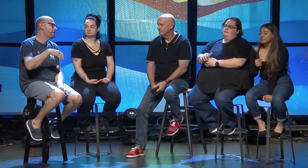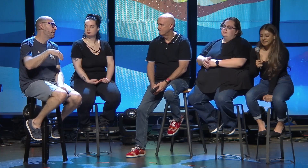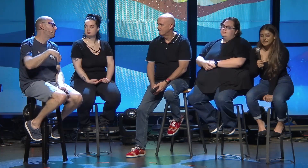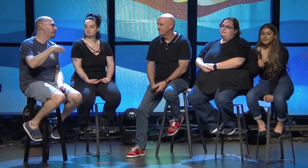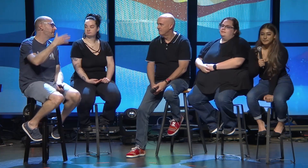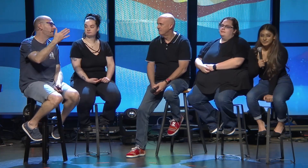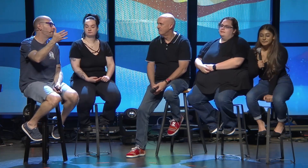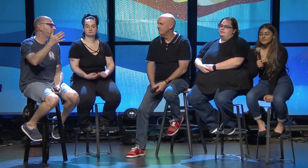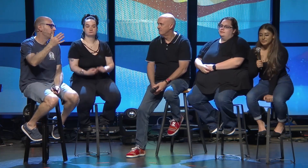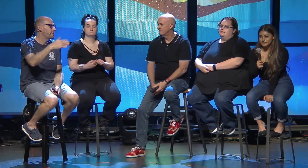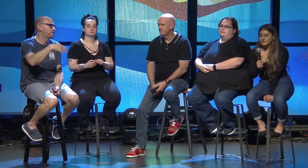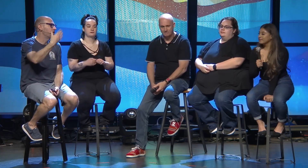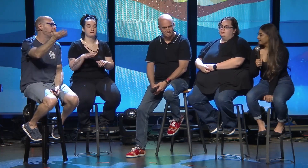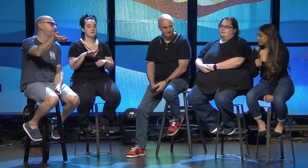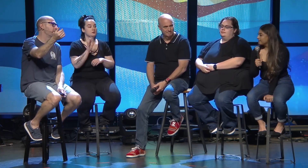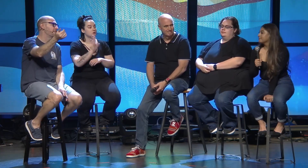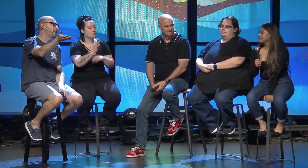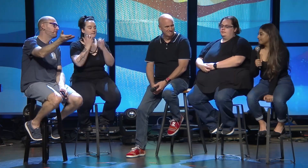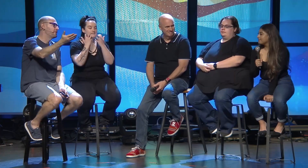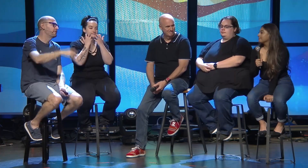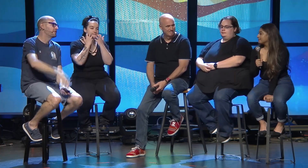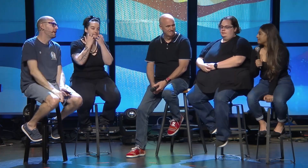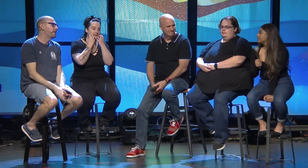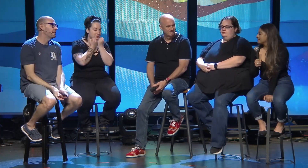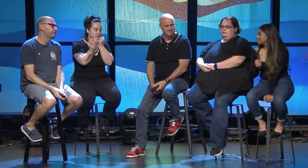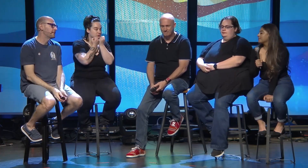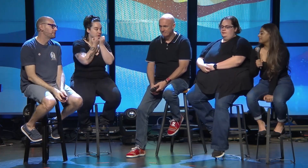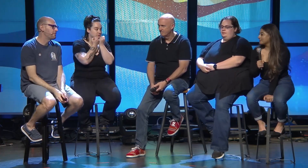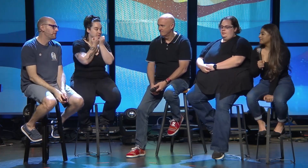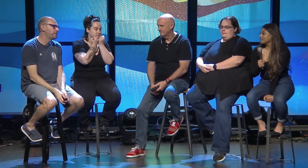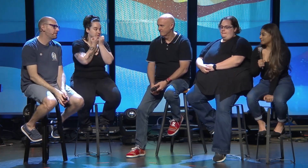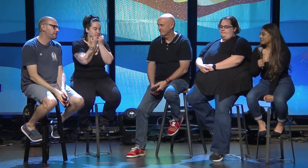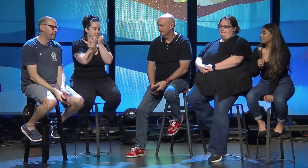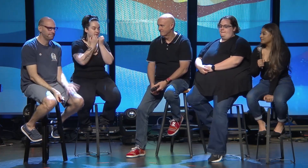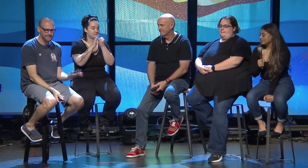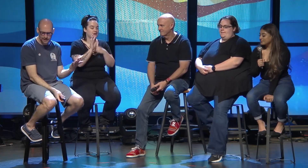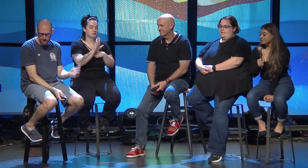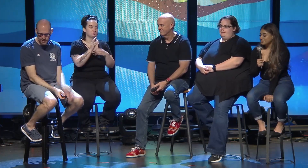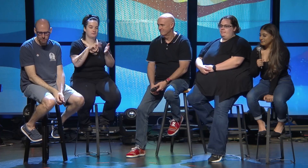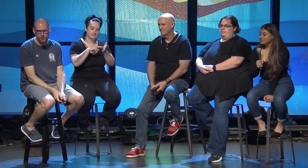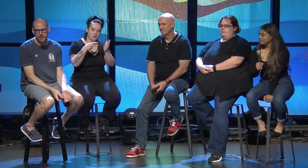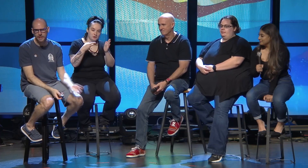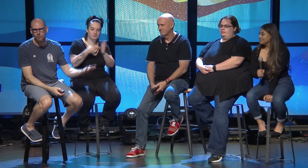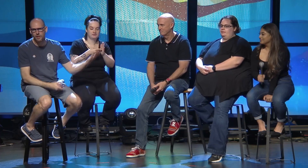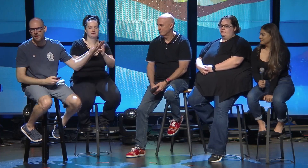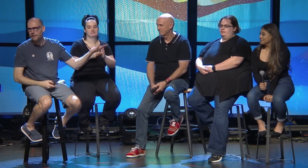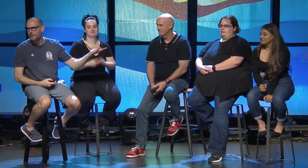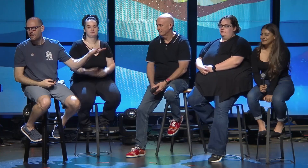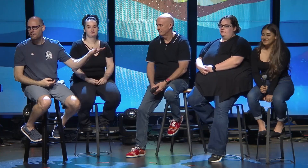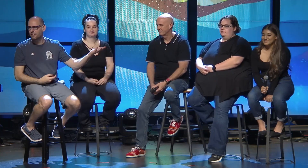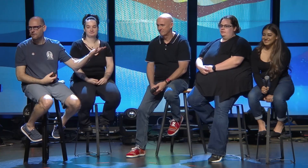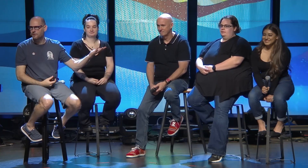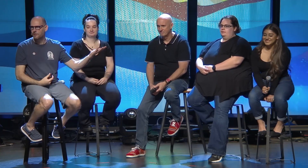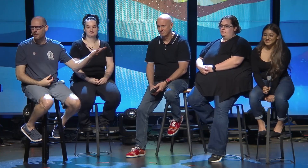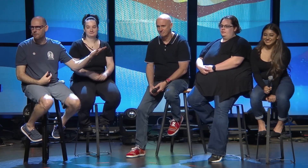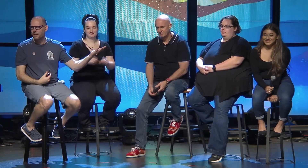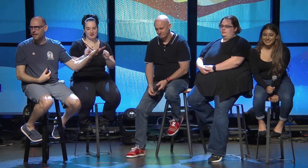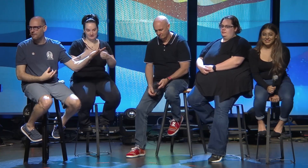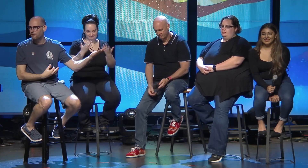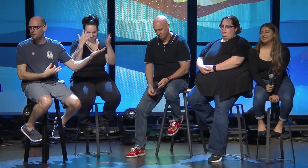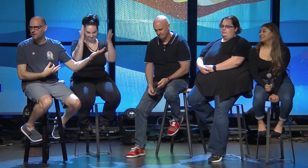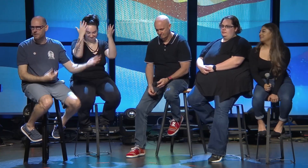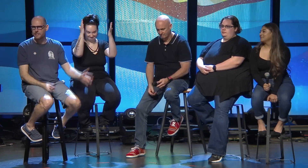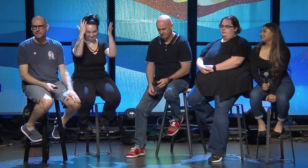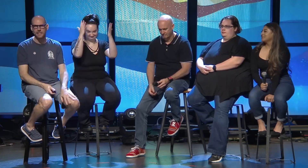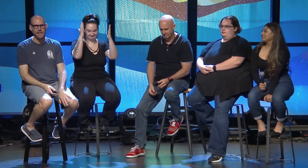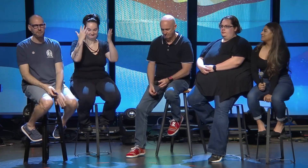you're passionate about will lead to opportunities for you to give of yourself in those areas. That's what I'm hearing you say. I love it. That's brilliant. Can we give these folks a great big